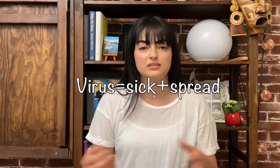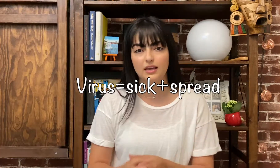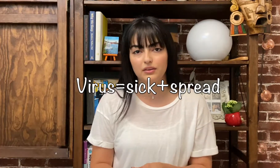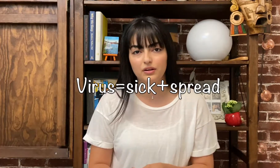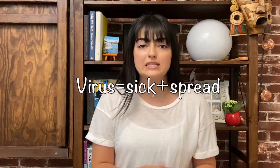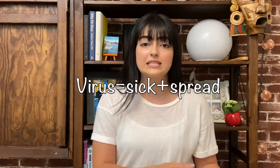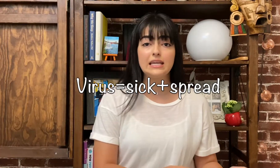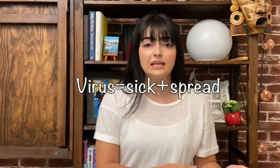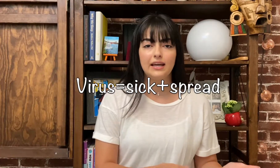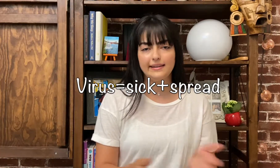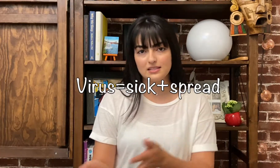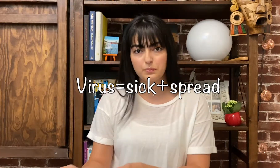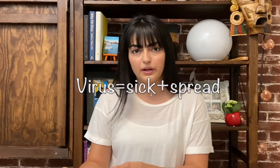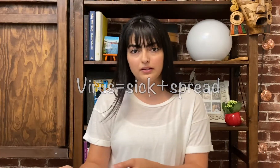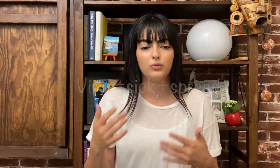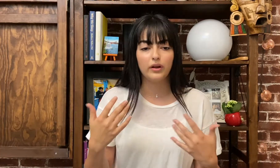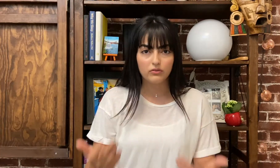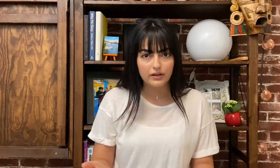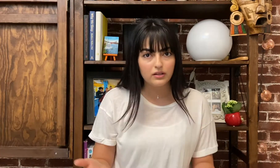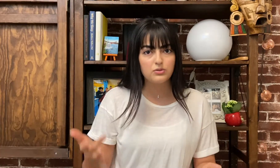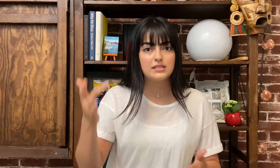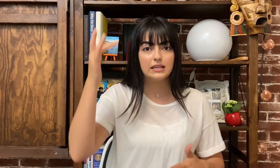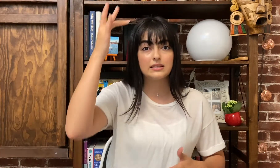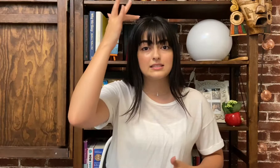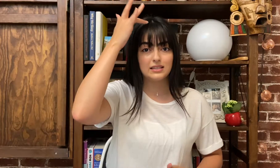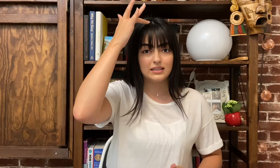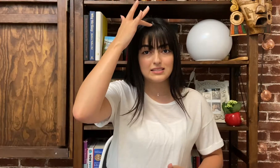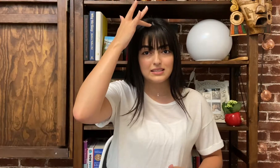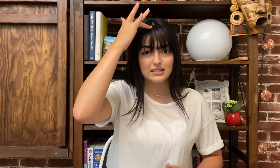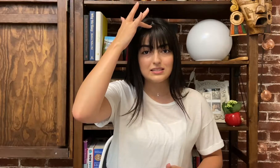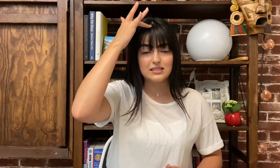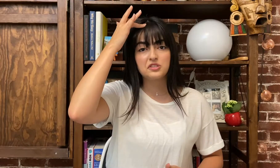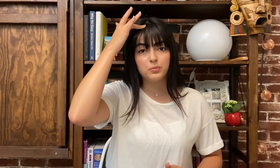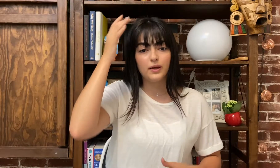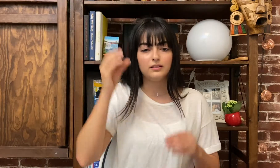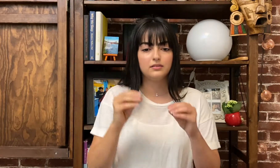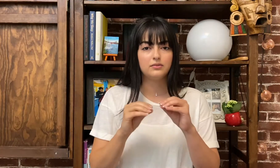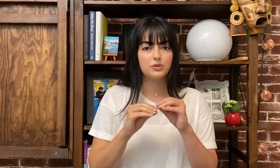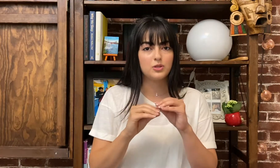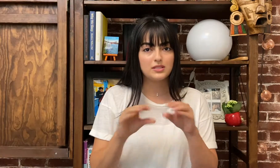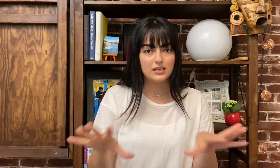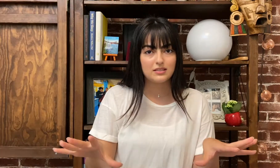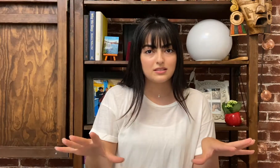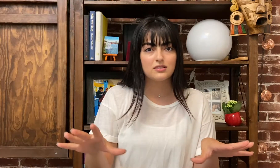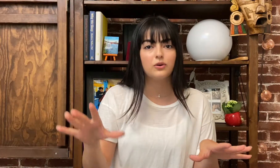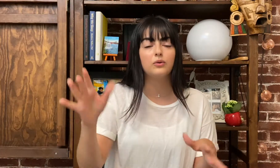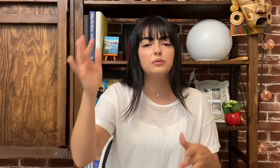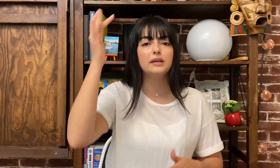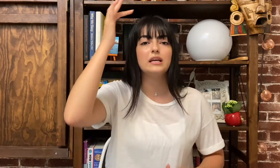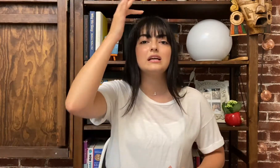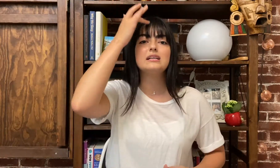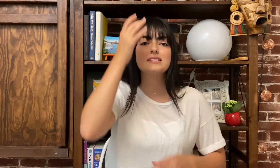together. Sick and spread. We already know sick. Sick is this. Spread, which is this. So it would be sick